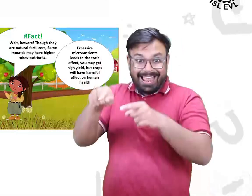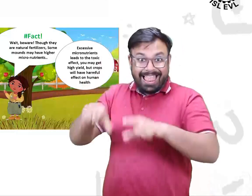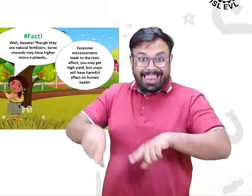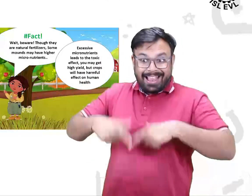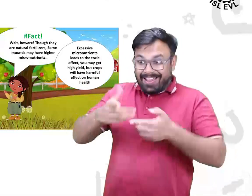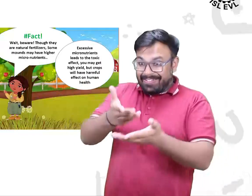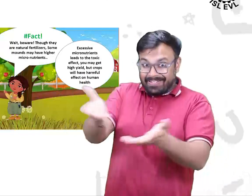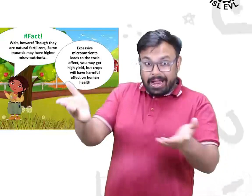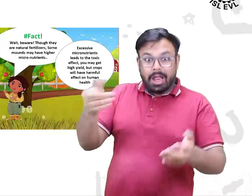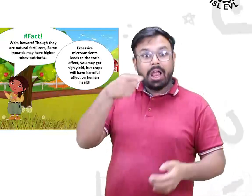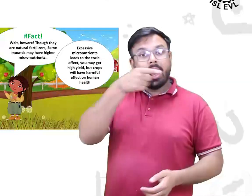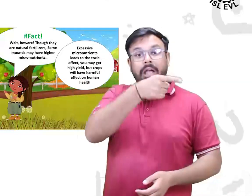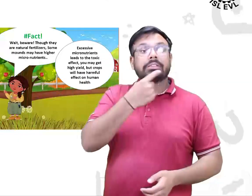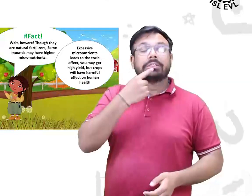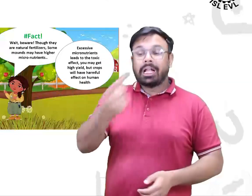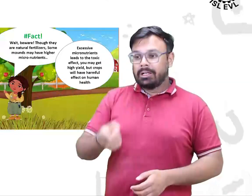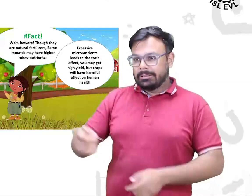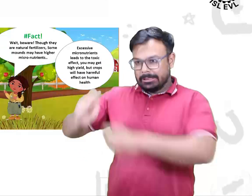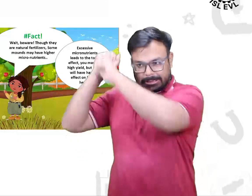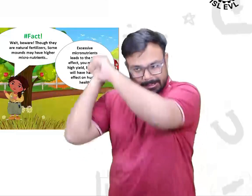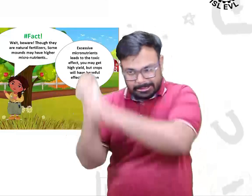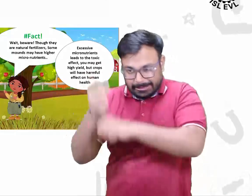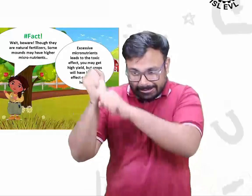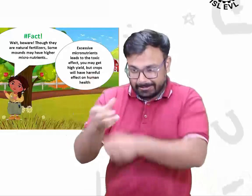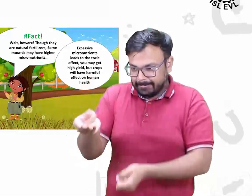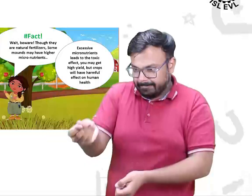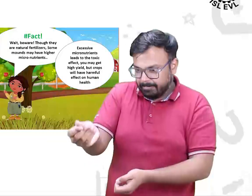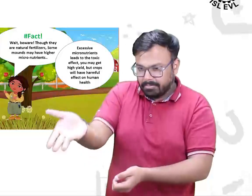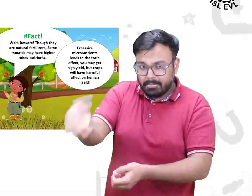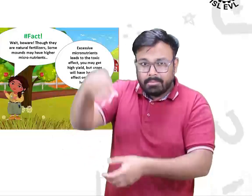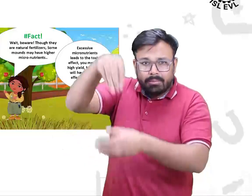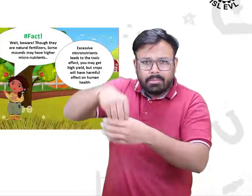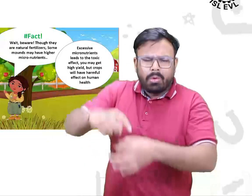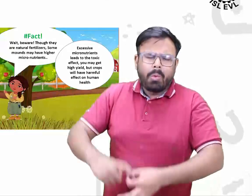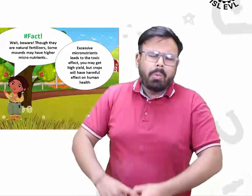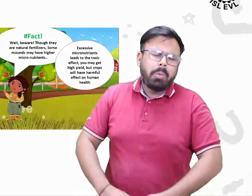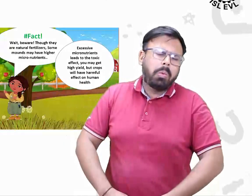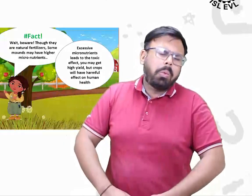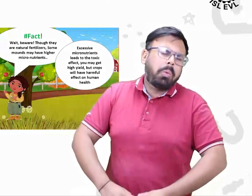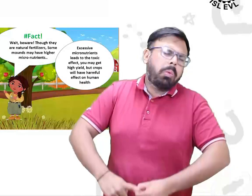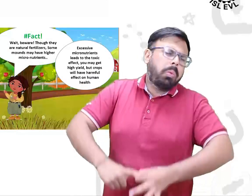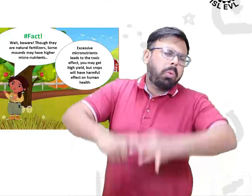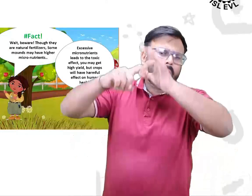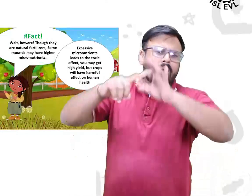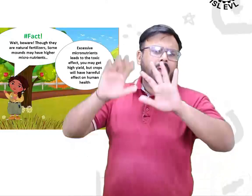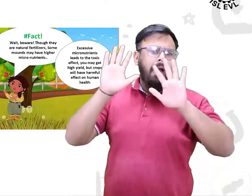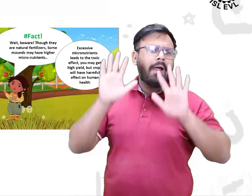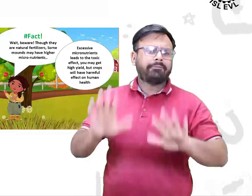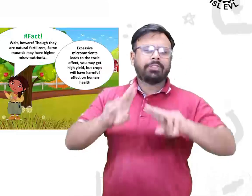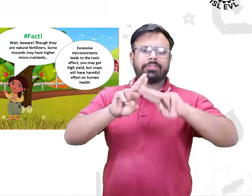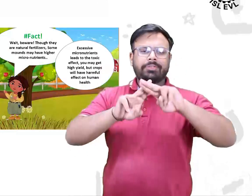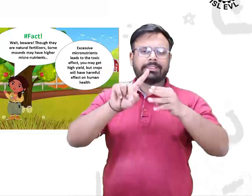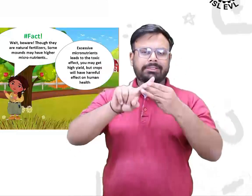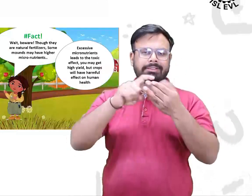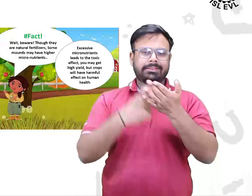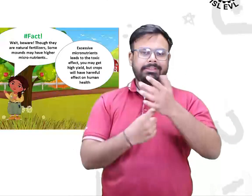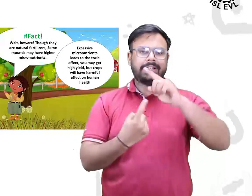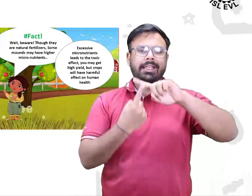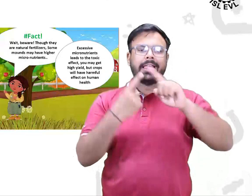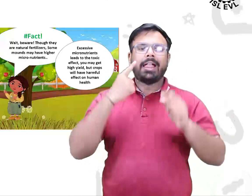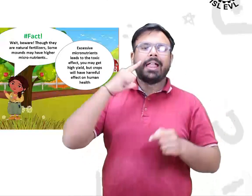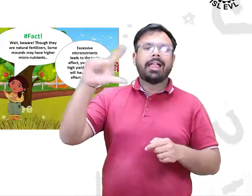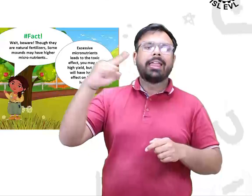Myth. Mounds are good to increase fertility. They can give me higher